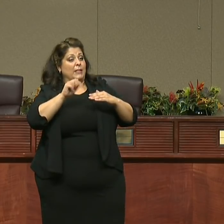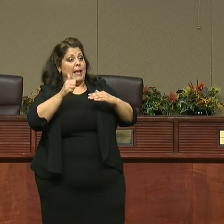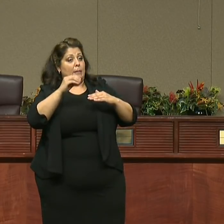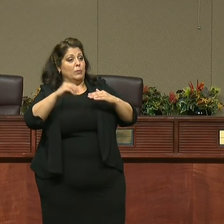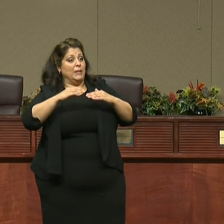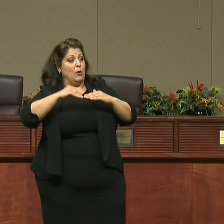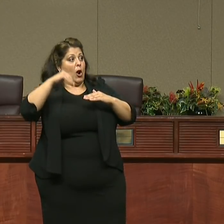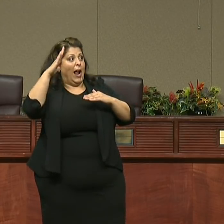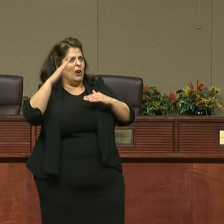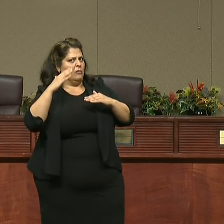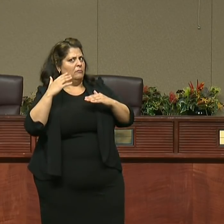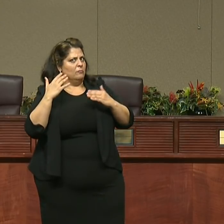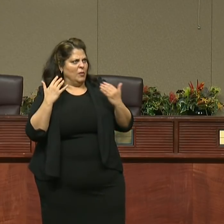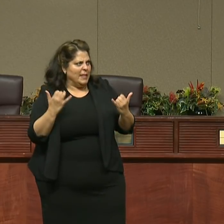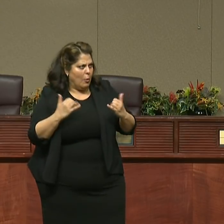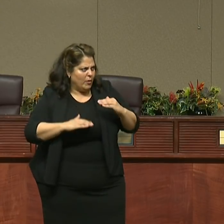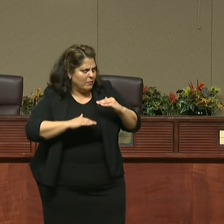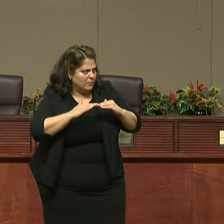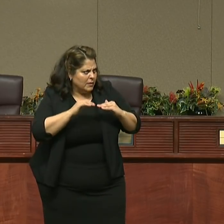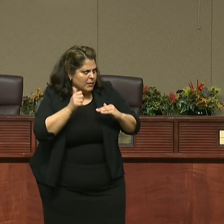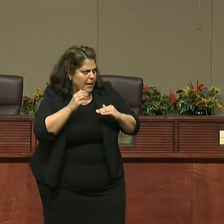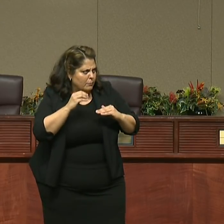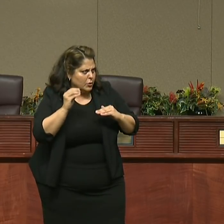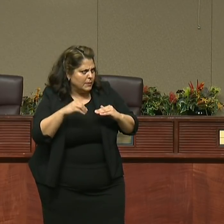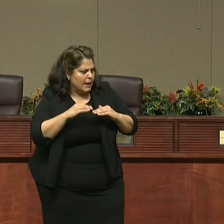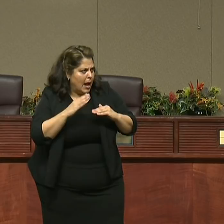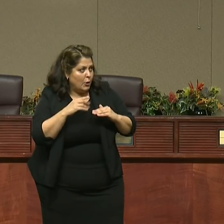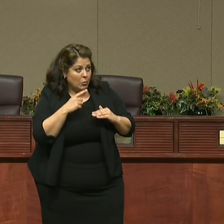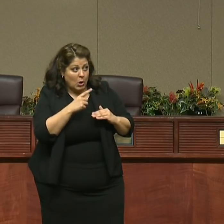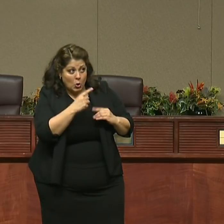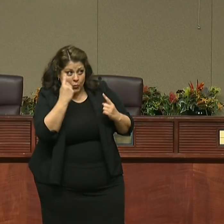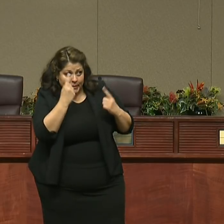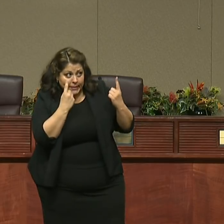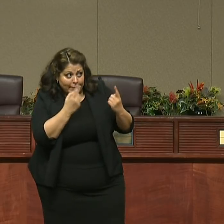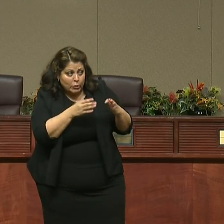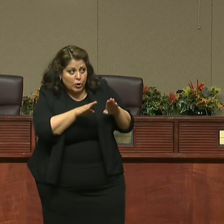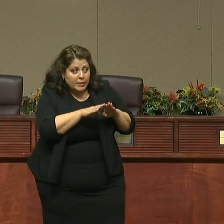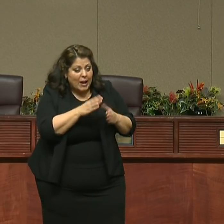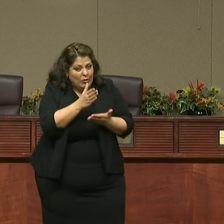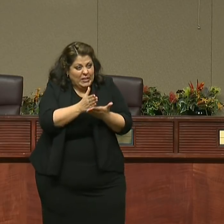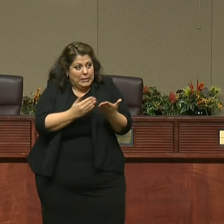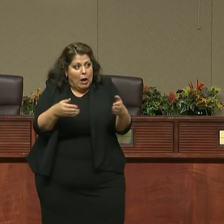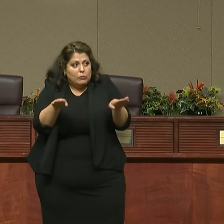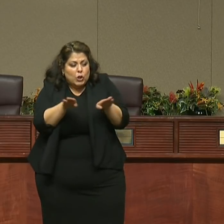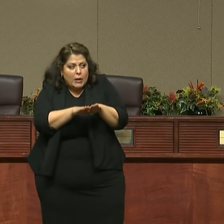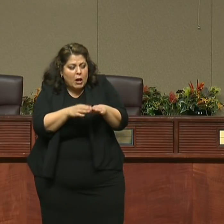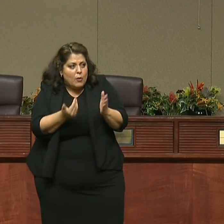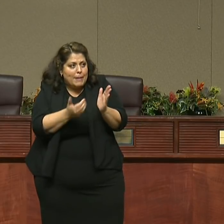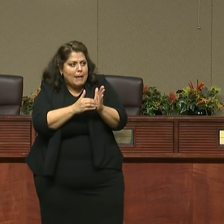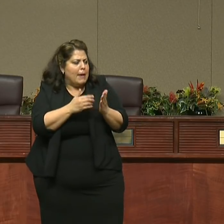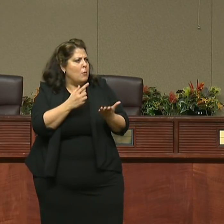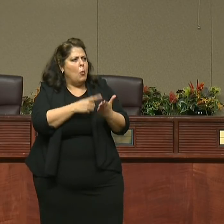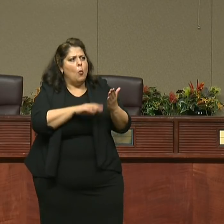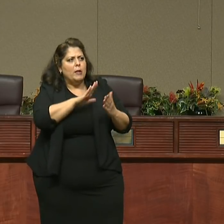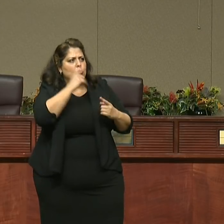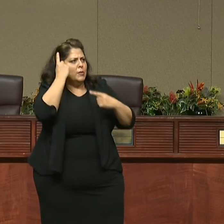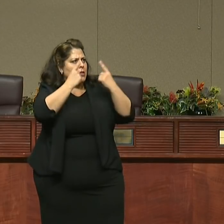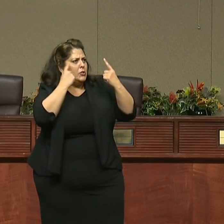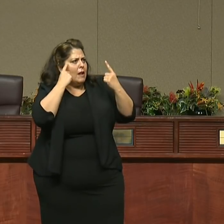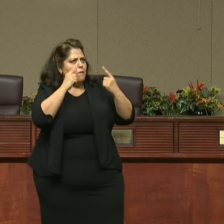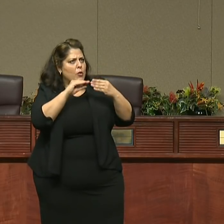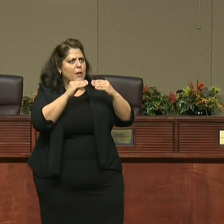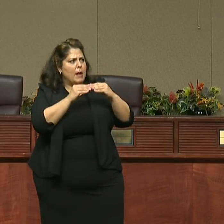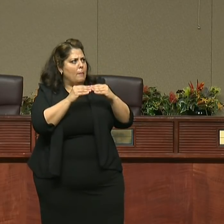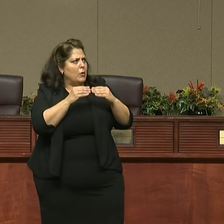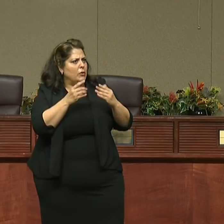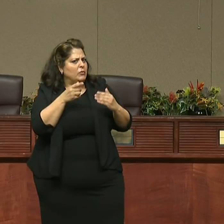possibly shutting down again or limited shutdown again, or what you are considering if the numbers continue to be bad. I don't think